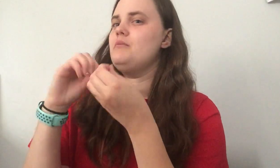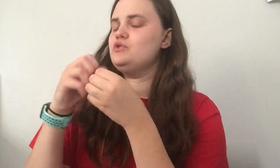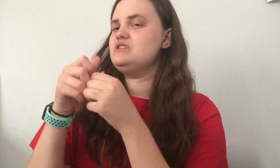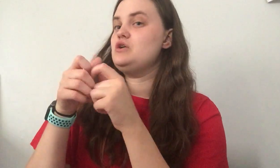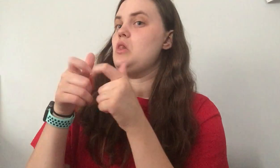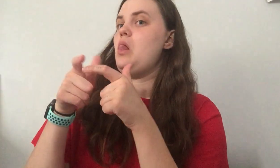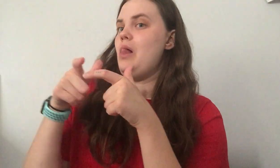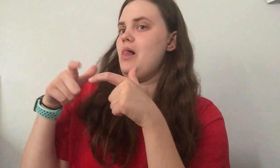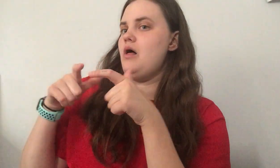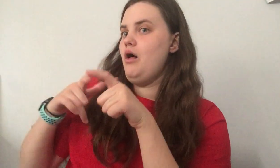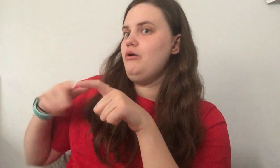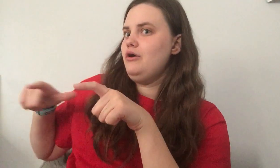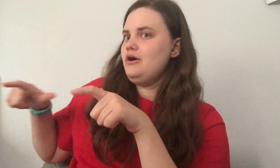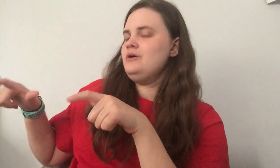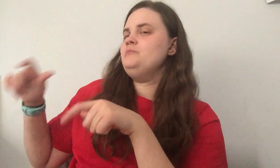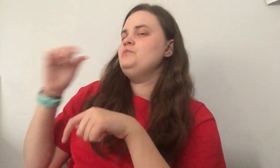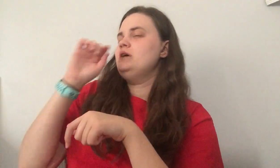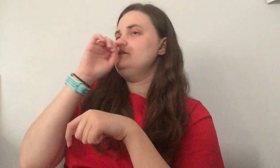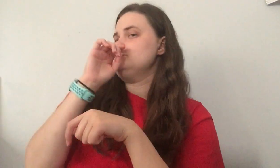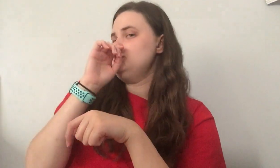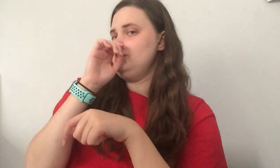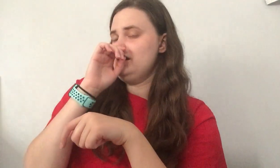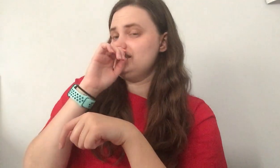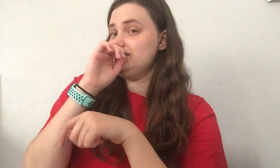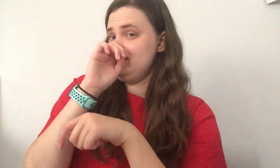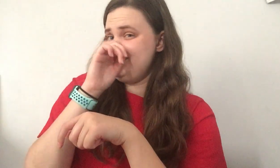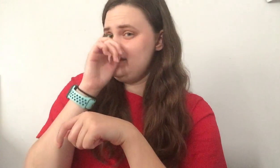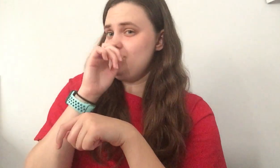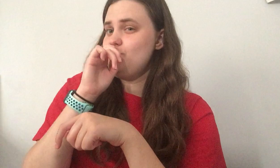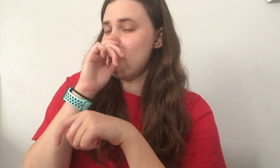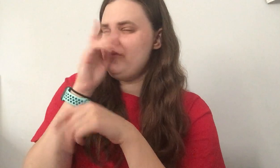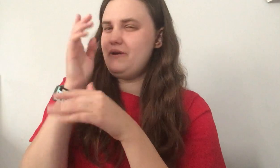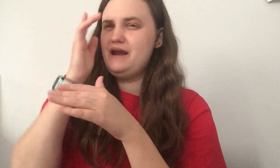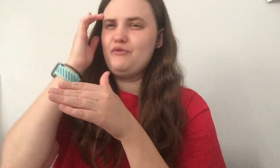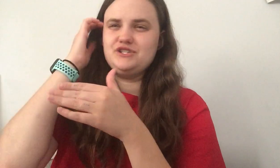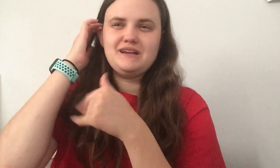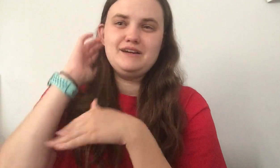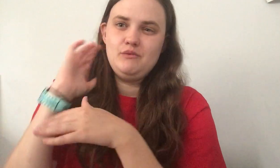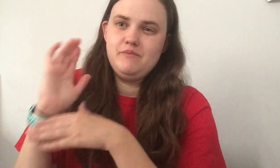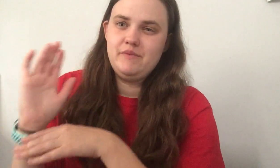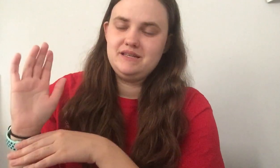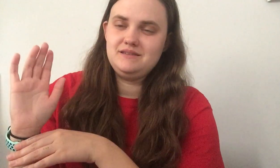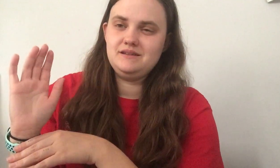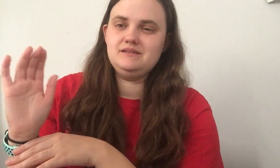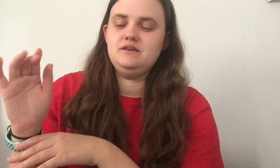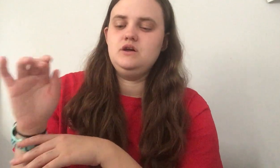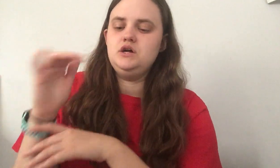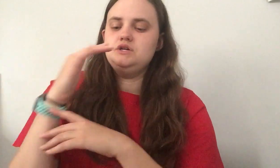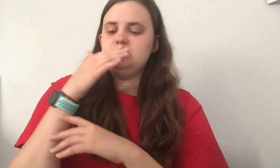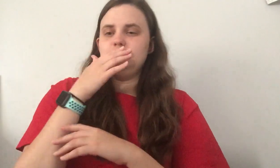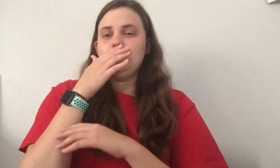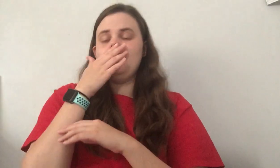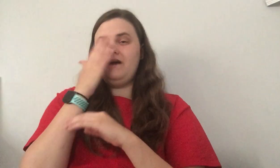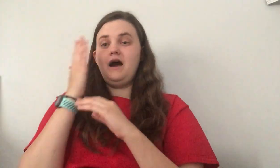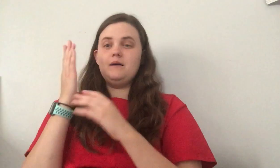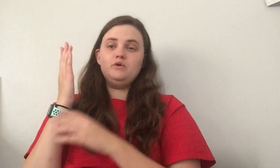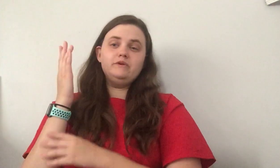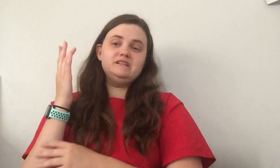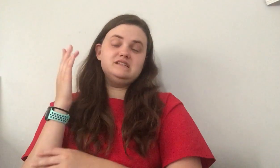numbers that are longer so you guys can test yourself a little more. But for right now, we're just kind of doing the basics. So I'm going to